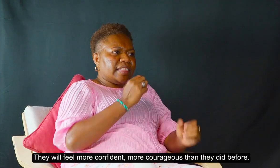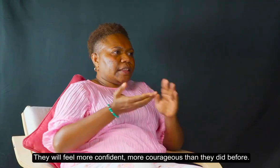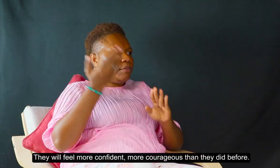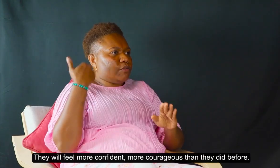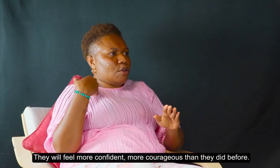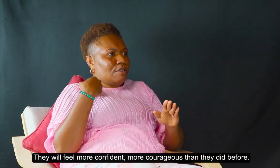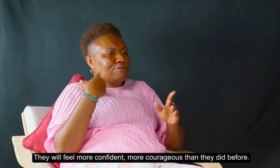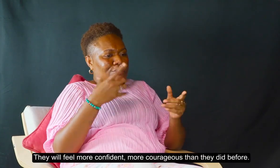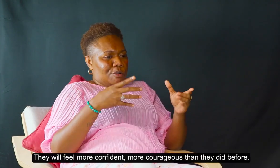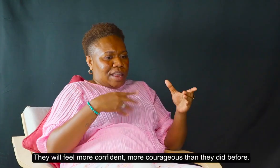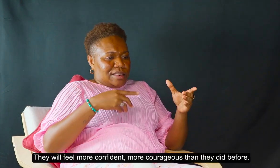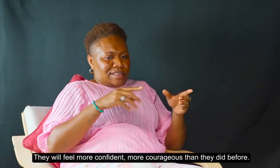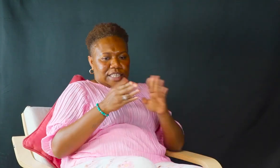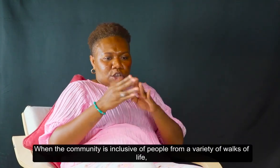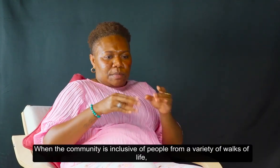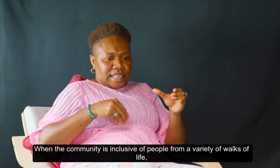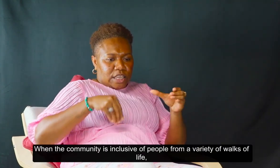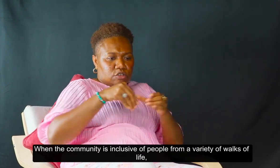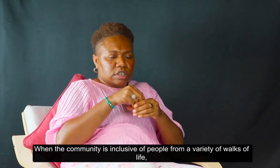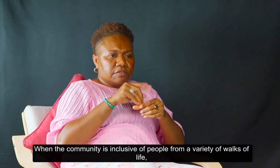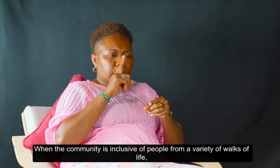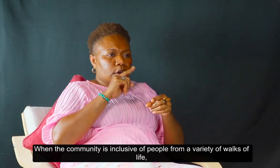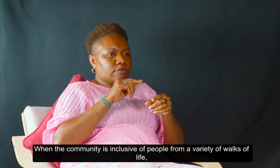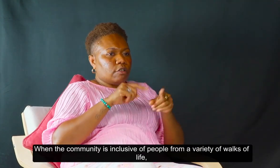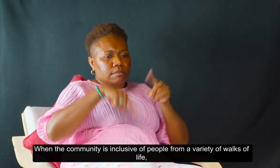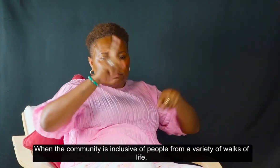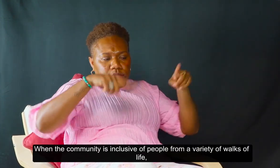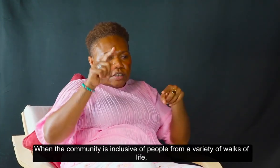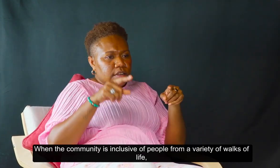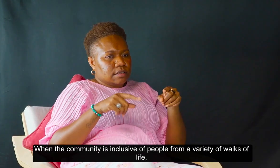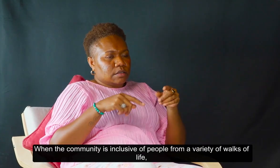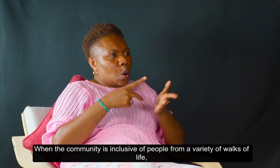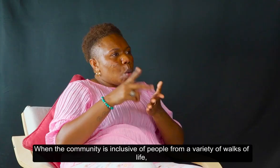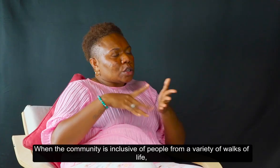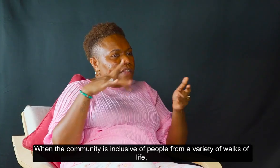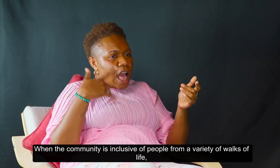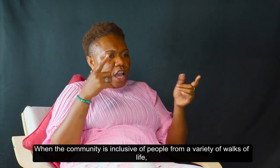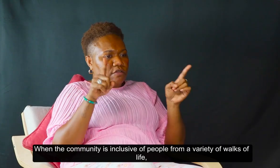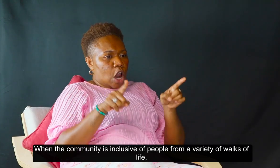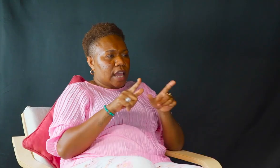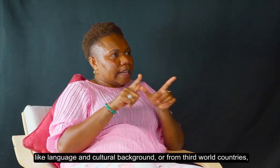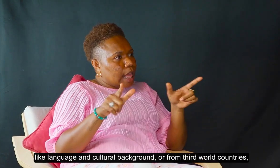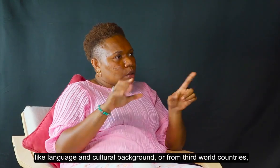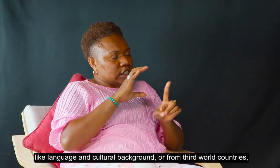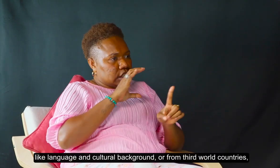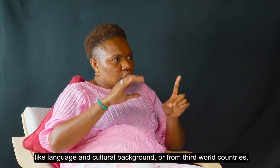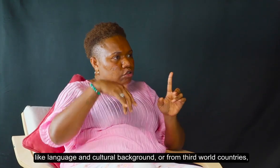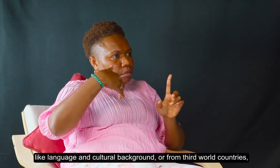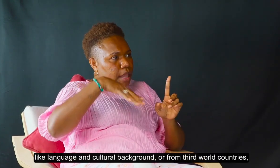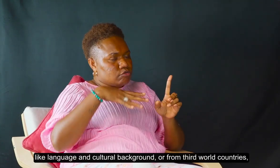more courageous than they did before. When the community is inclusive of people from a variety of walks of life, like language and cultural